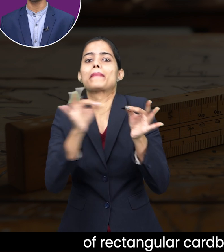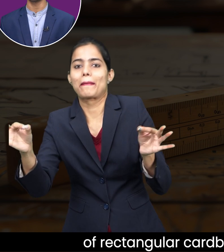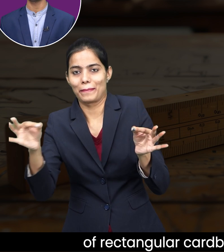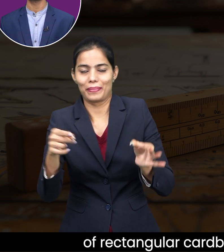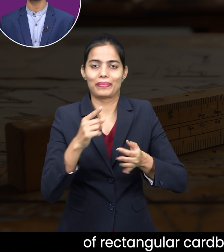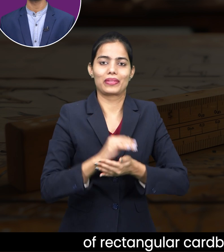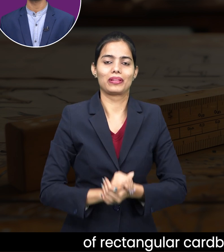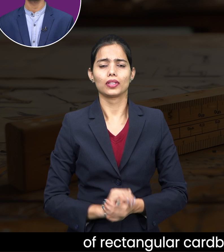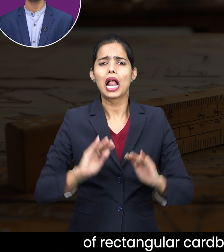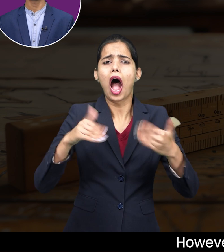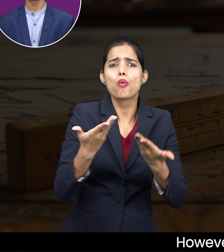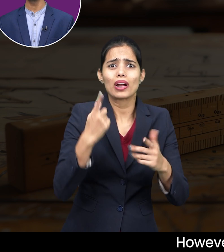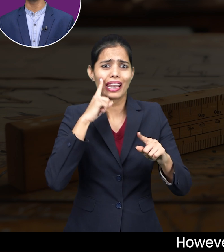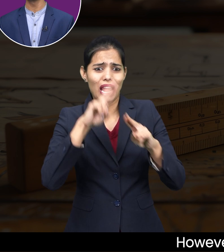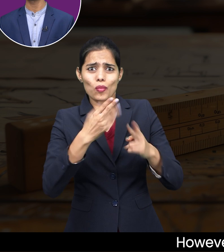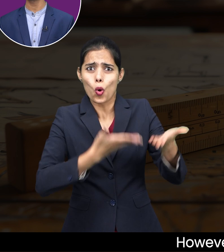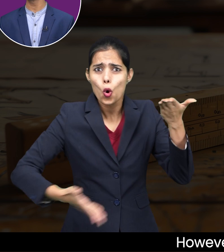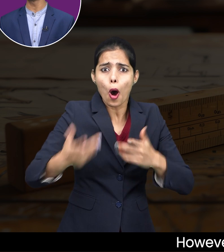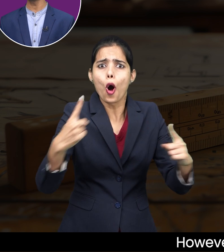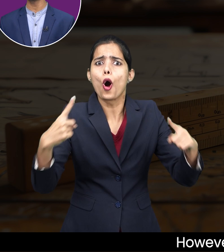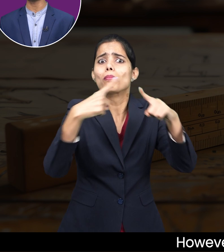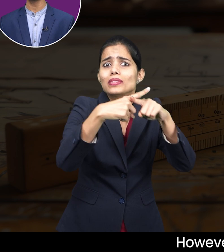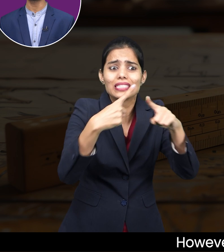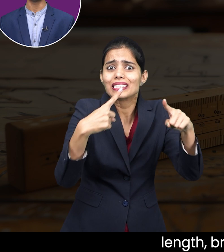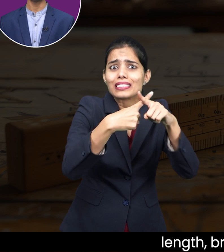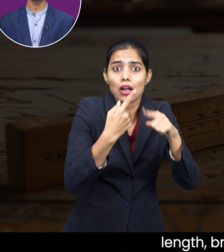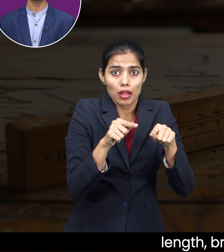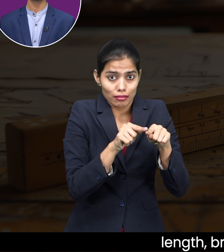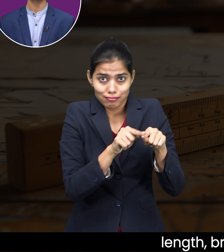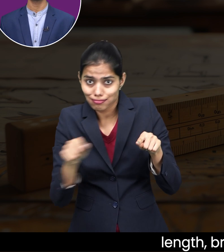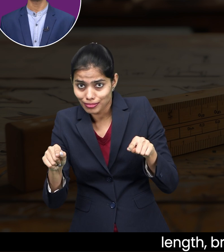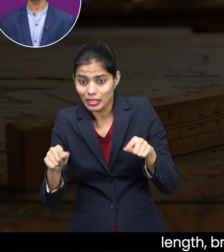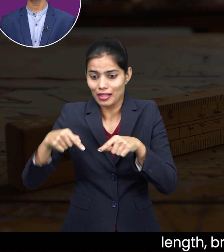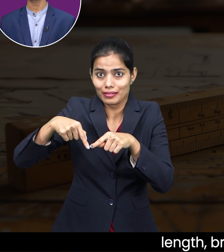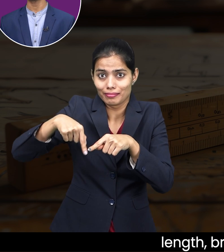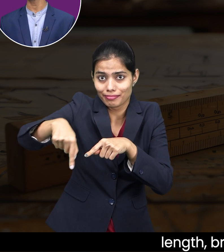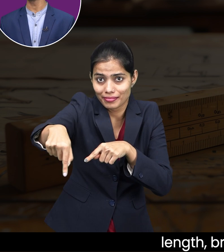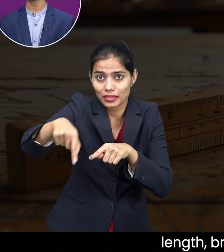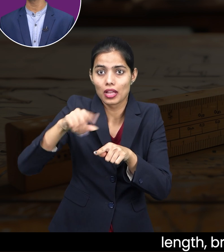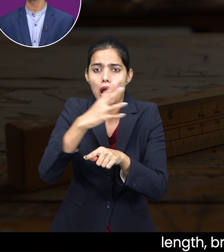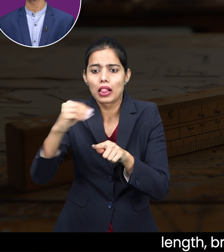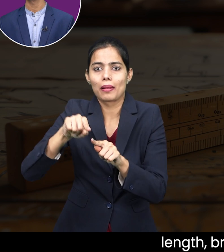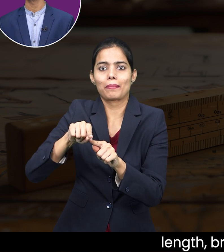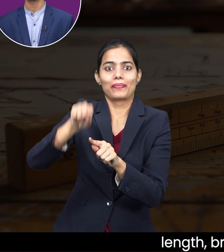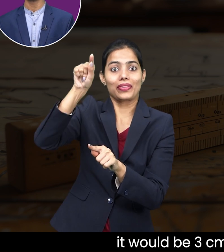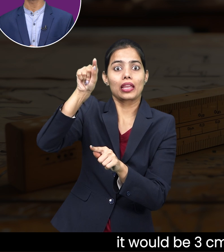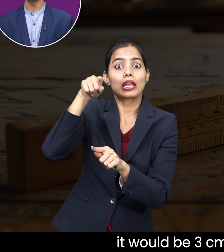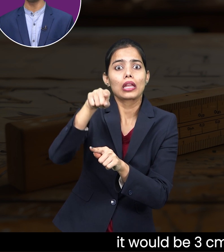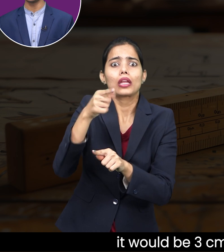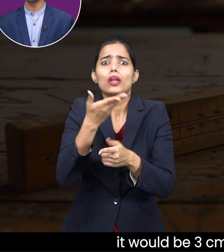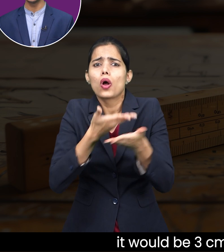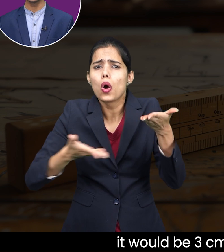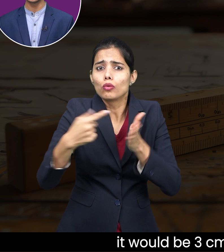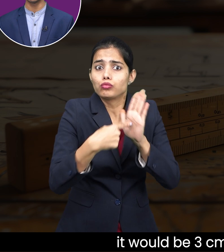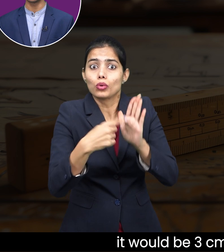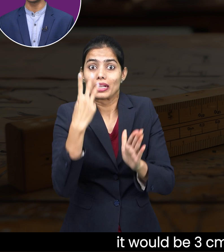centimeter cube. However, if we multiply length, breadth and height, it would